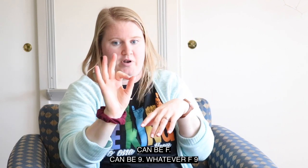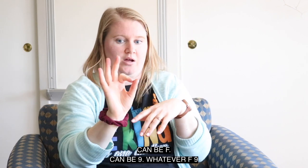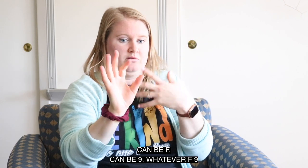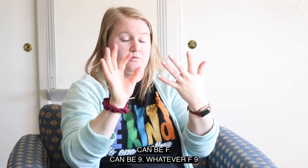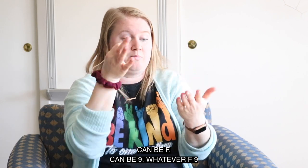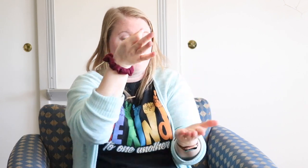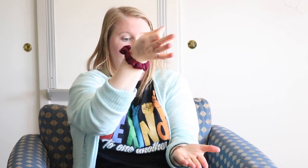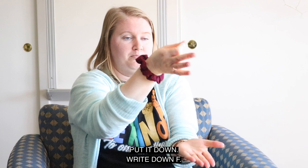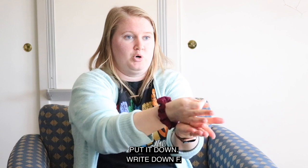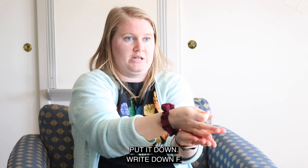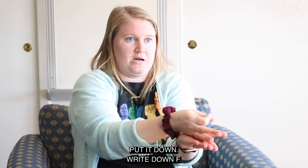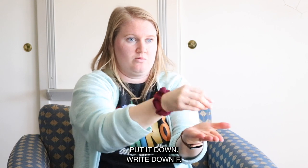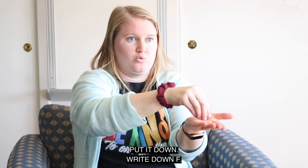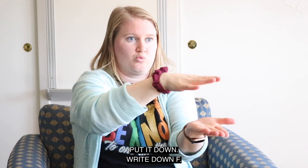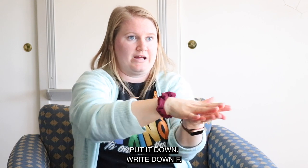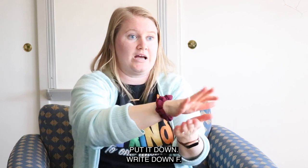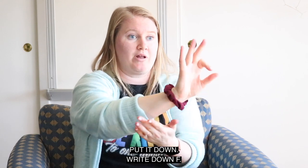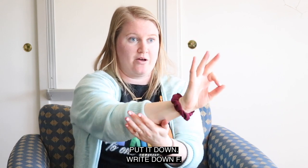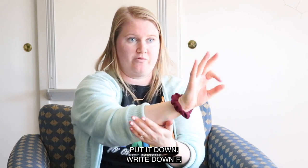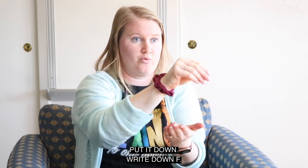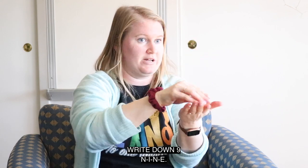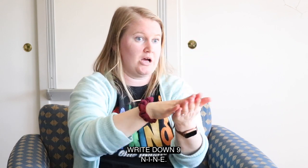F9, put it down, write down F, write down